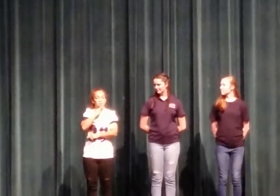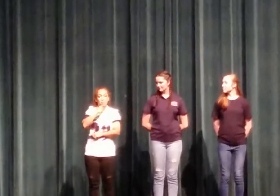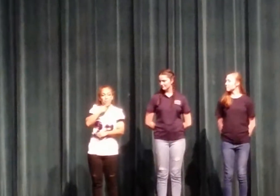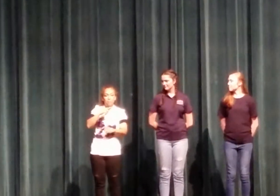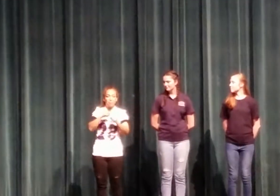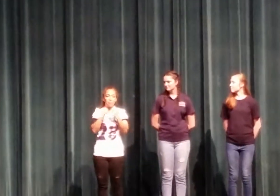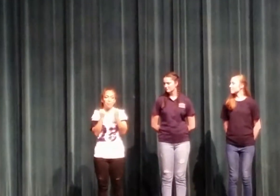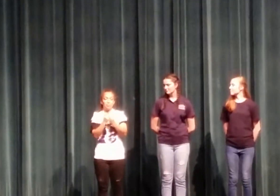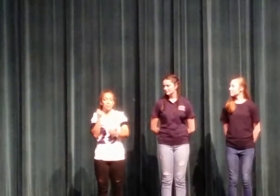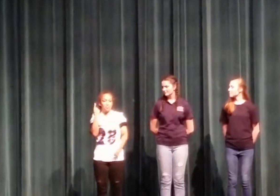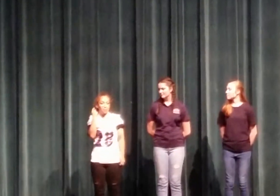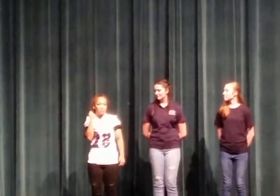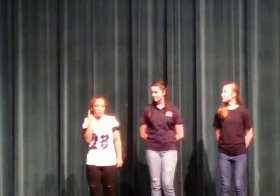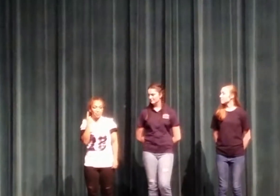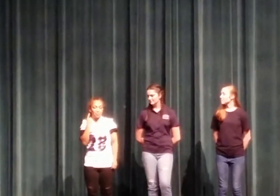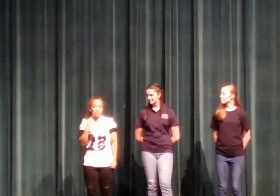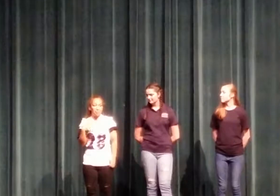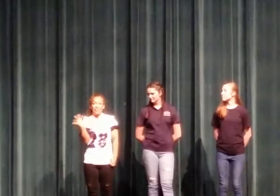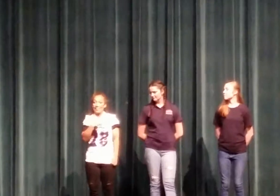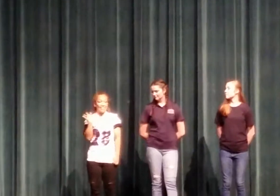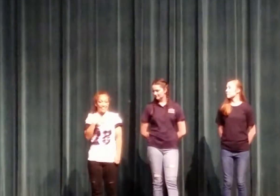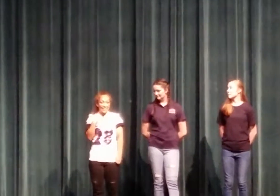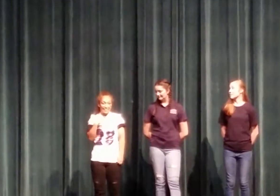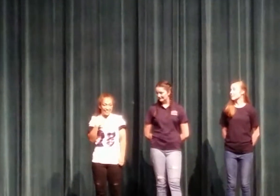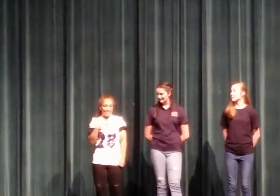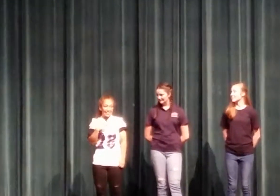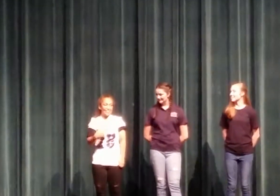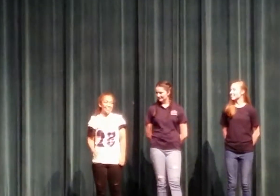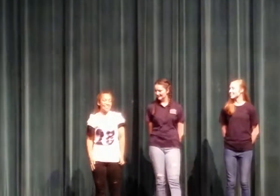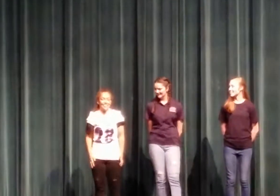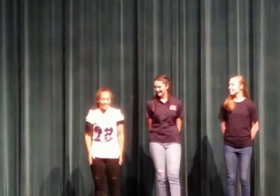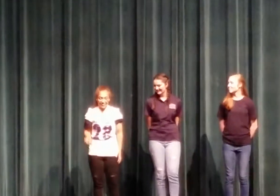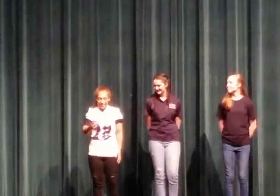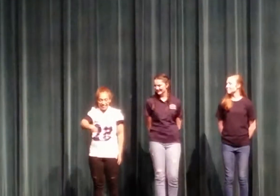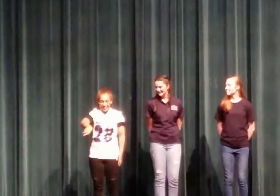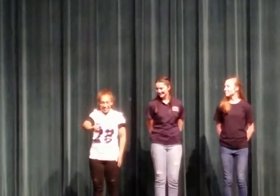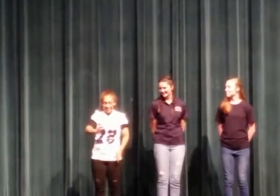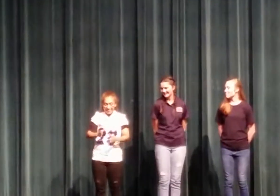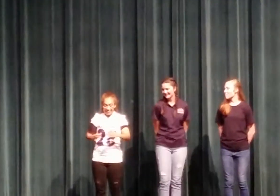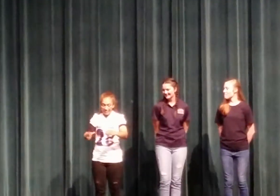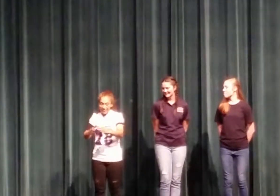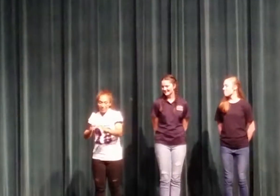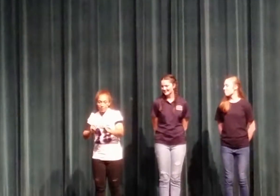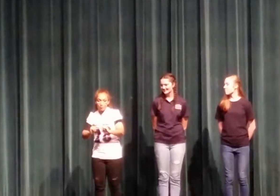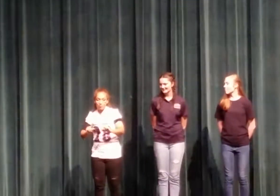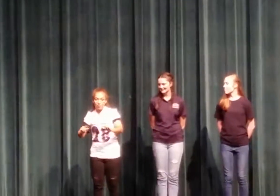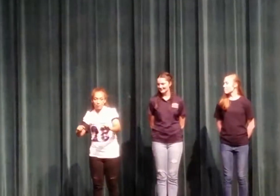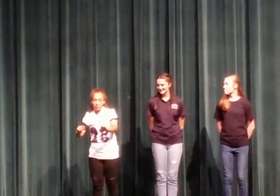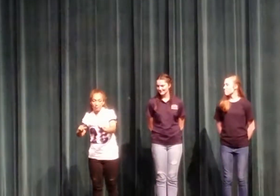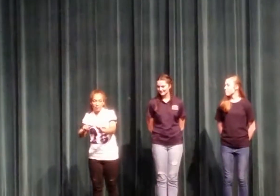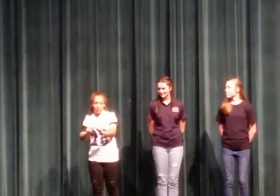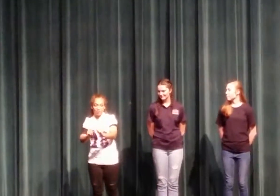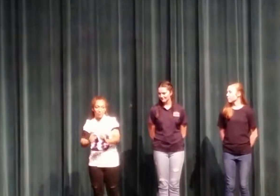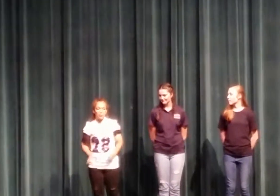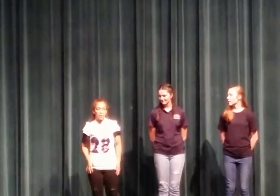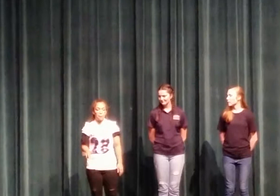games, the hearing team understood their signs. Oh no, so they grouped together and signed in a circle. Also,